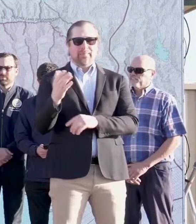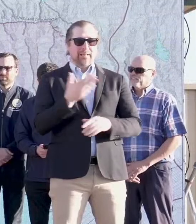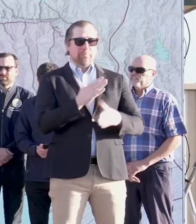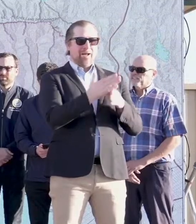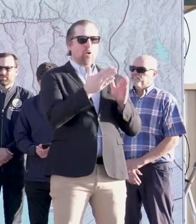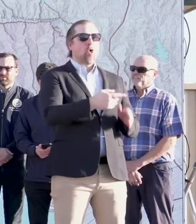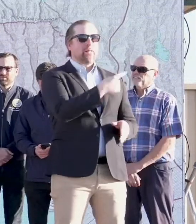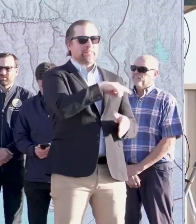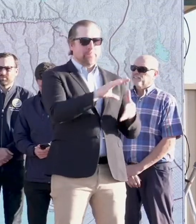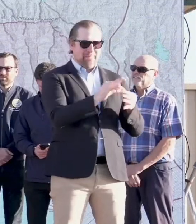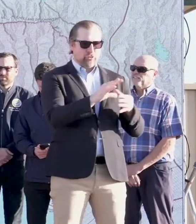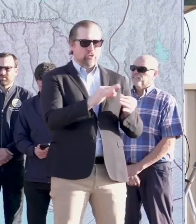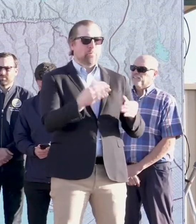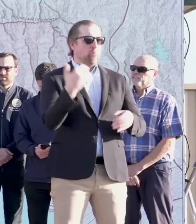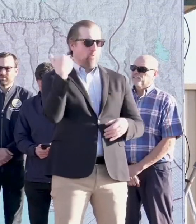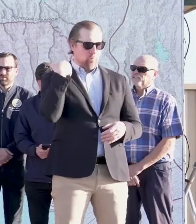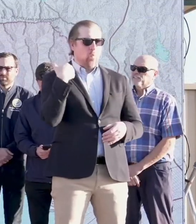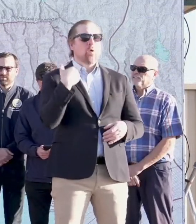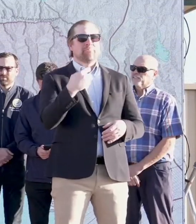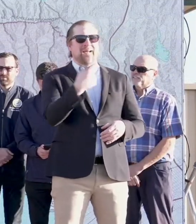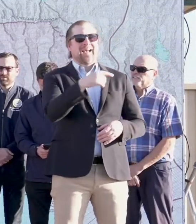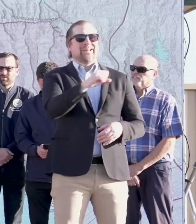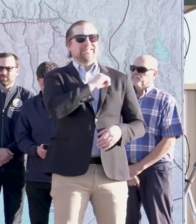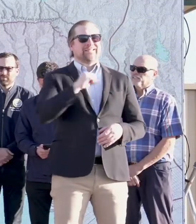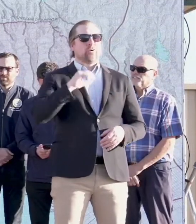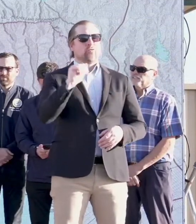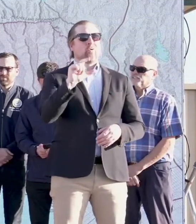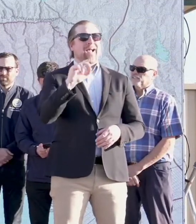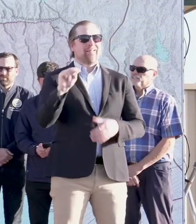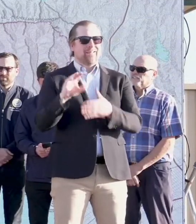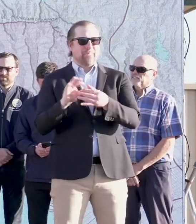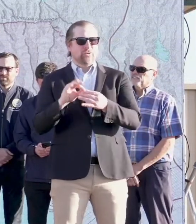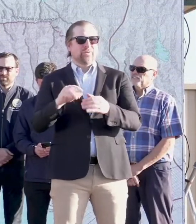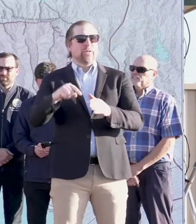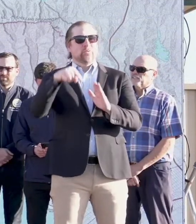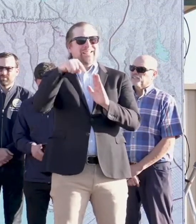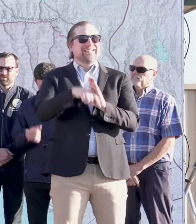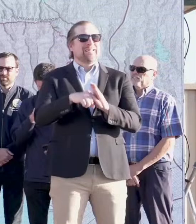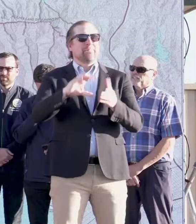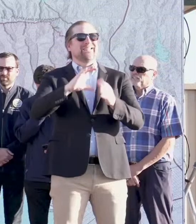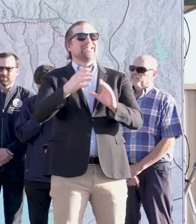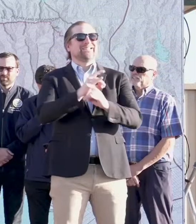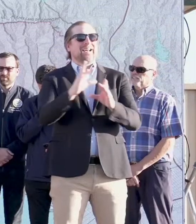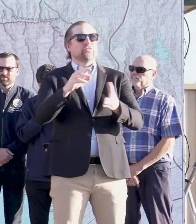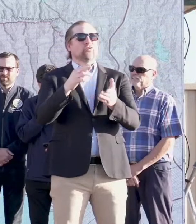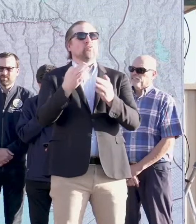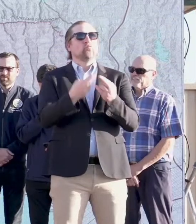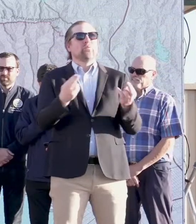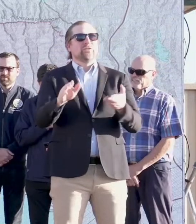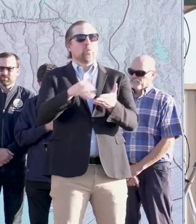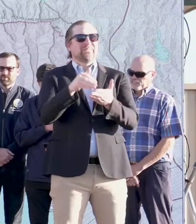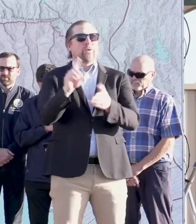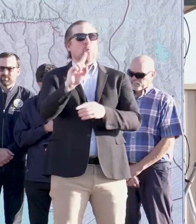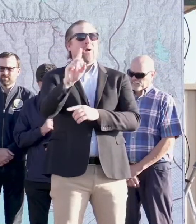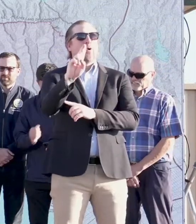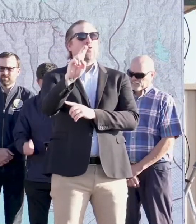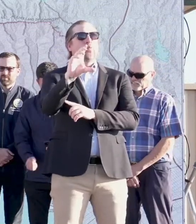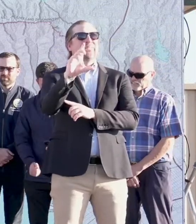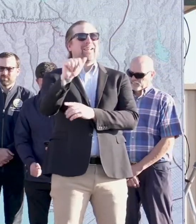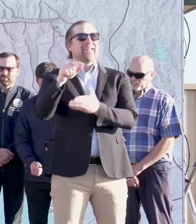have mentioned and was so eloquently stated by Senator Allen, there's a disaster resource center located at UCLA Research Park